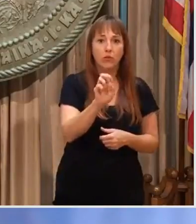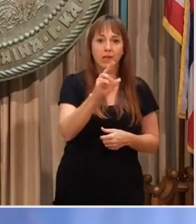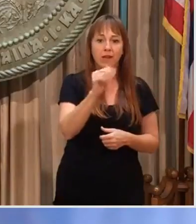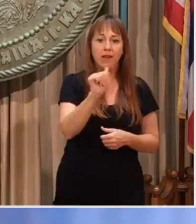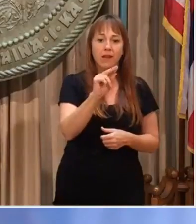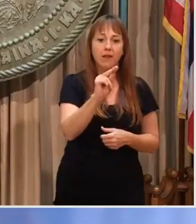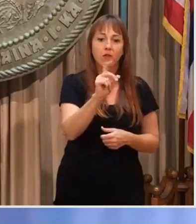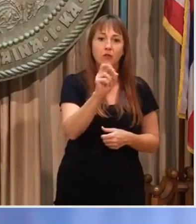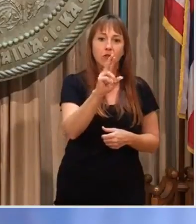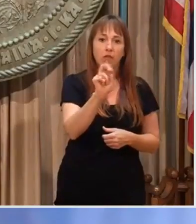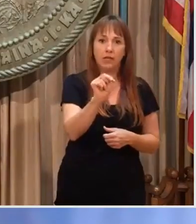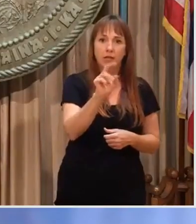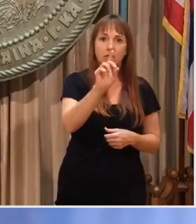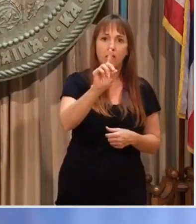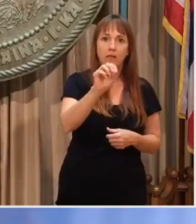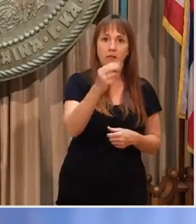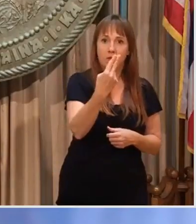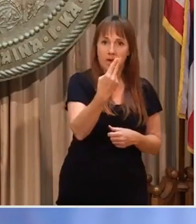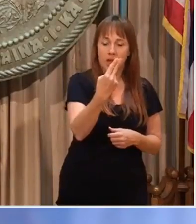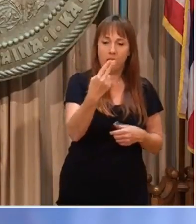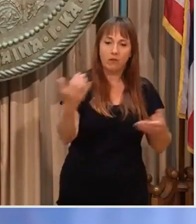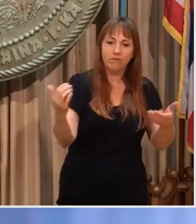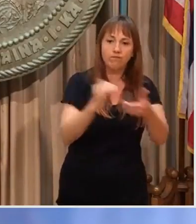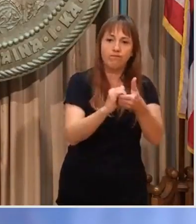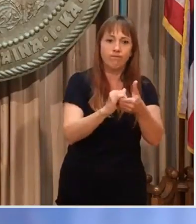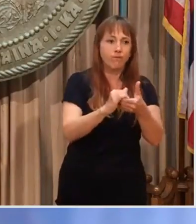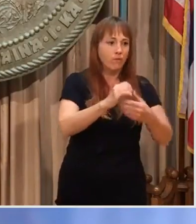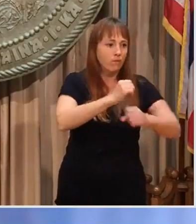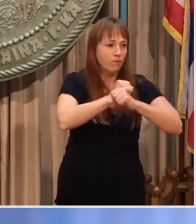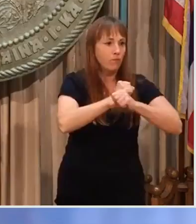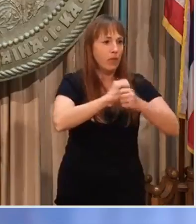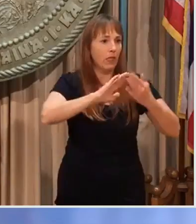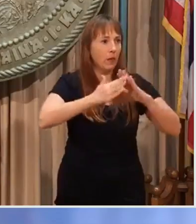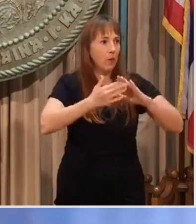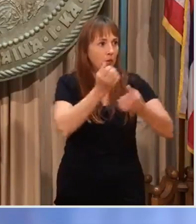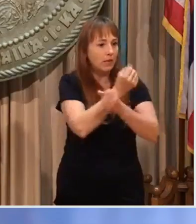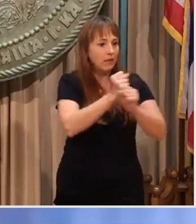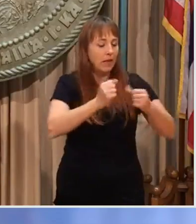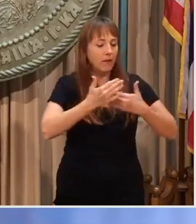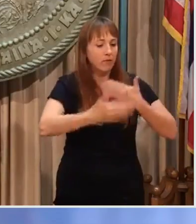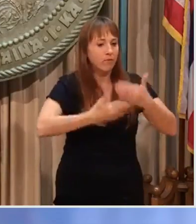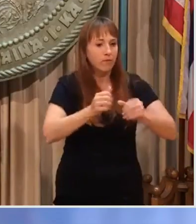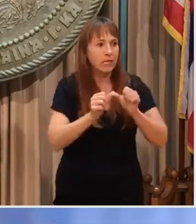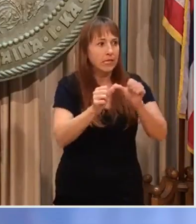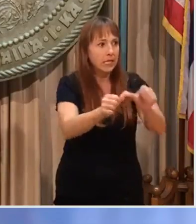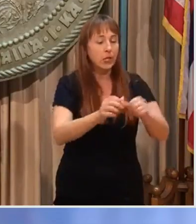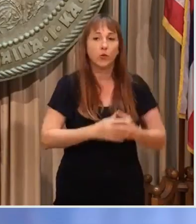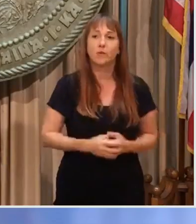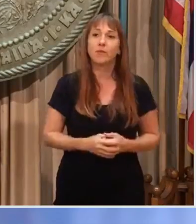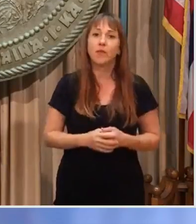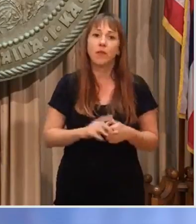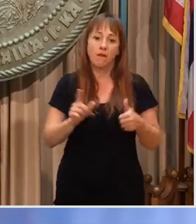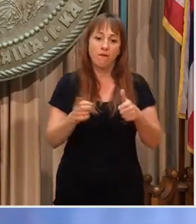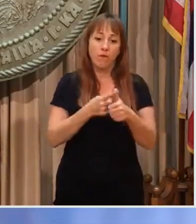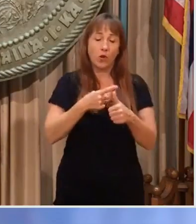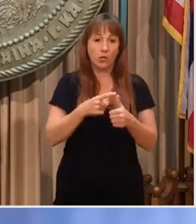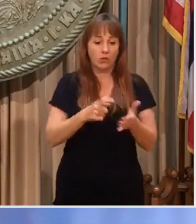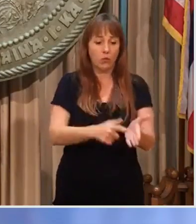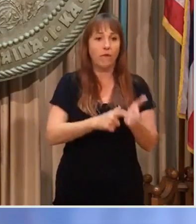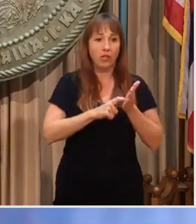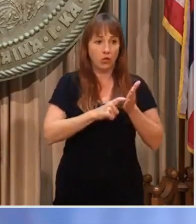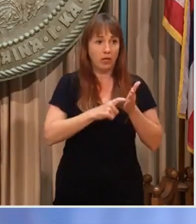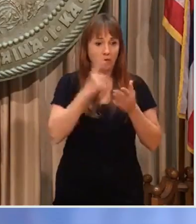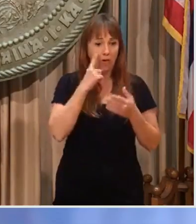of health, to really keep our community safe and move us forward. The first provision of